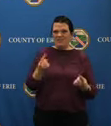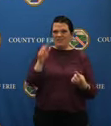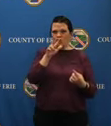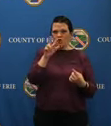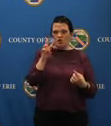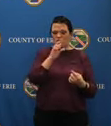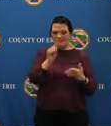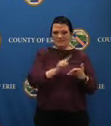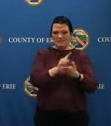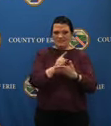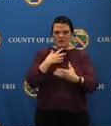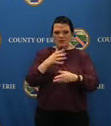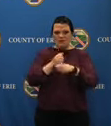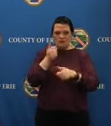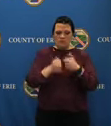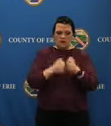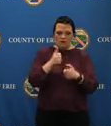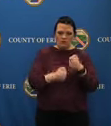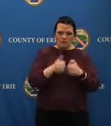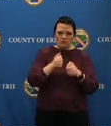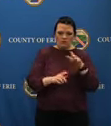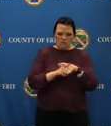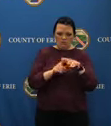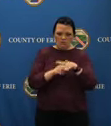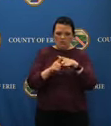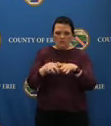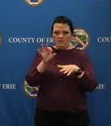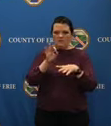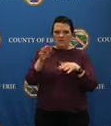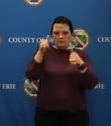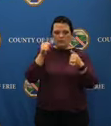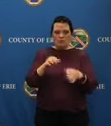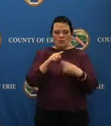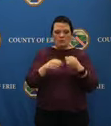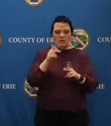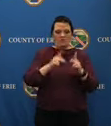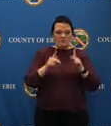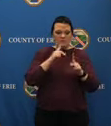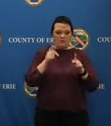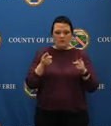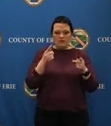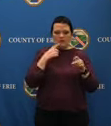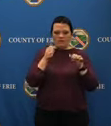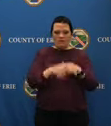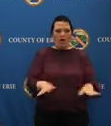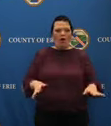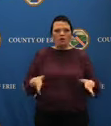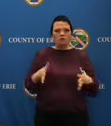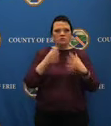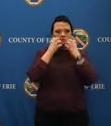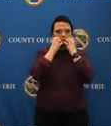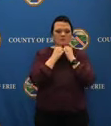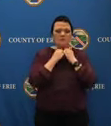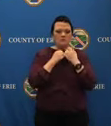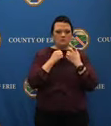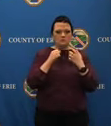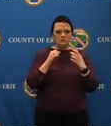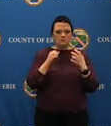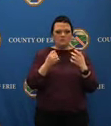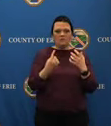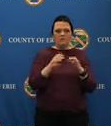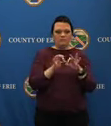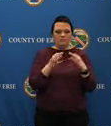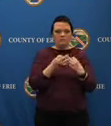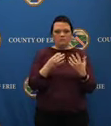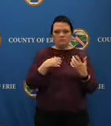36 hours, I've received text messages, I've seen Facebook posts about individuals who've lost loved ones. People that I know, someone